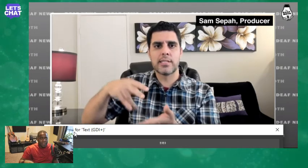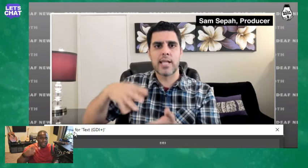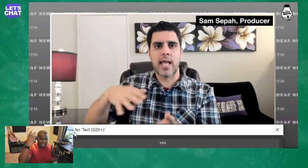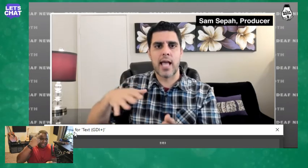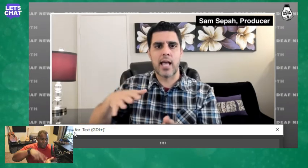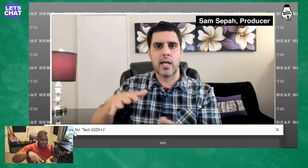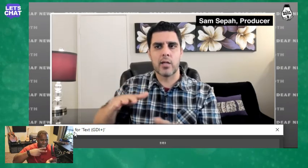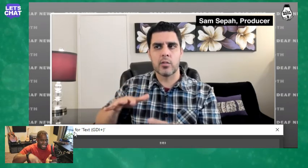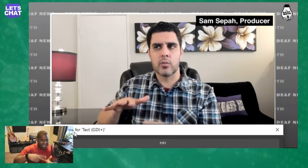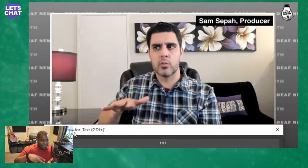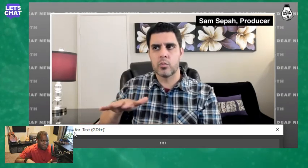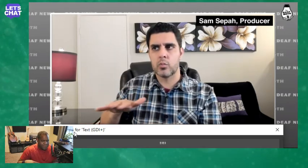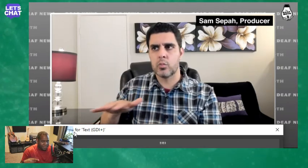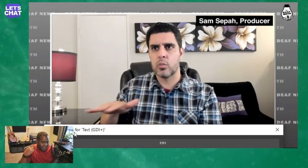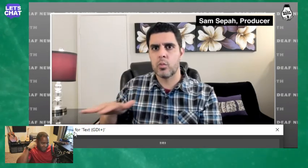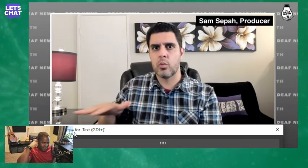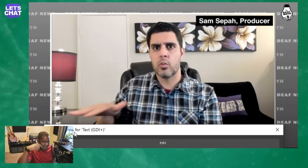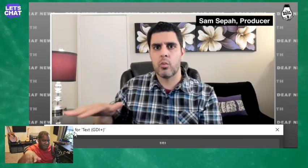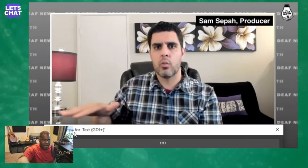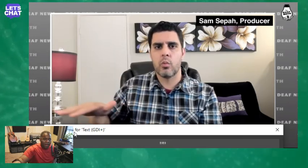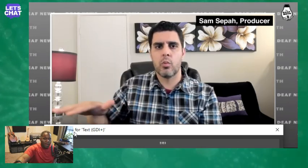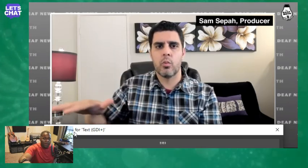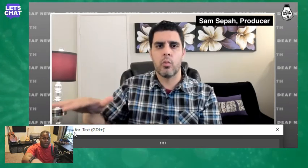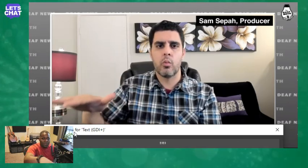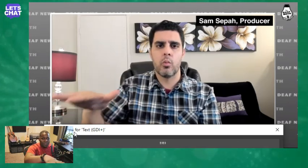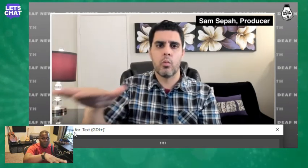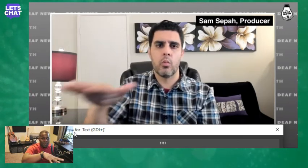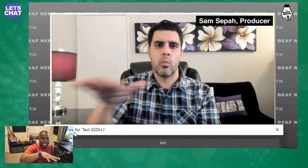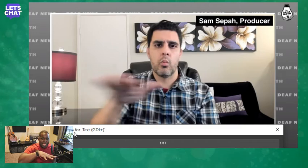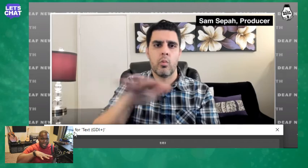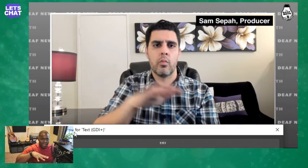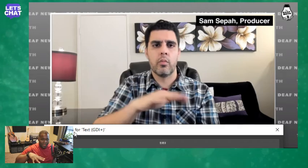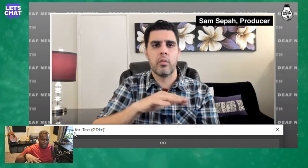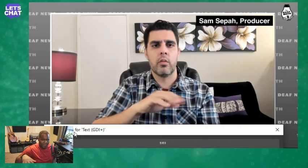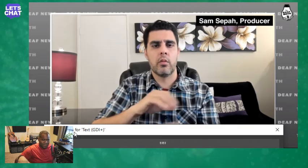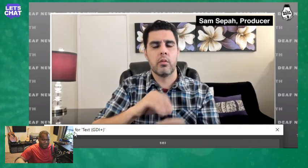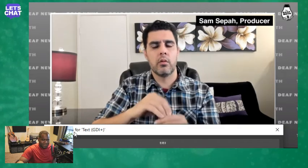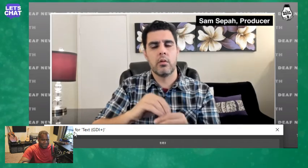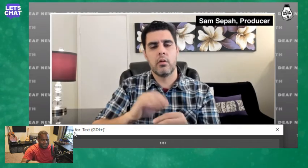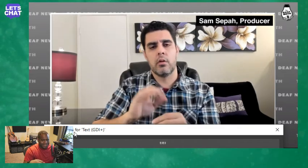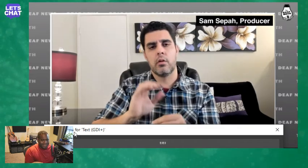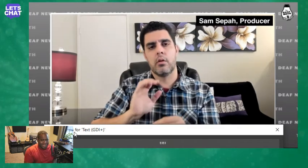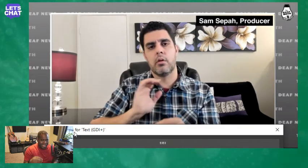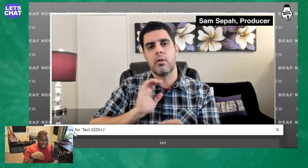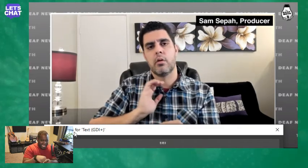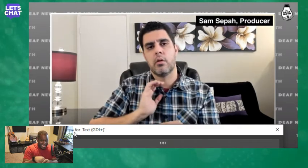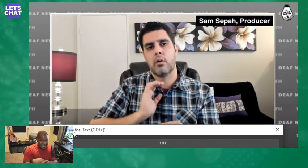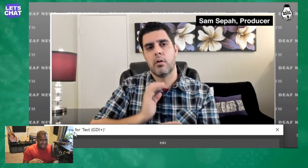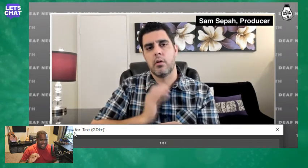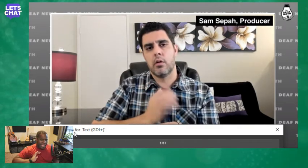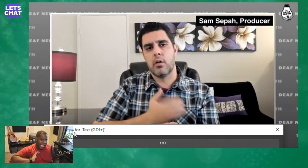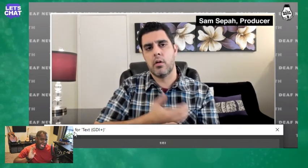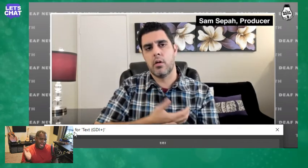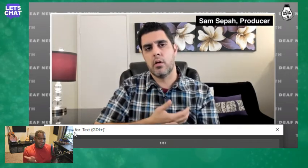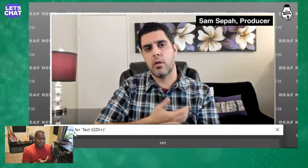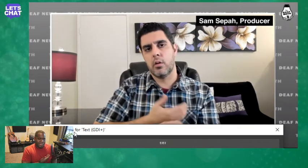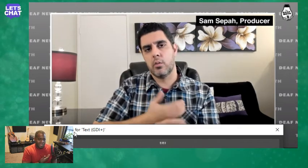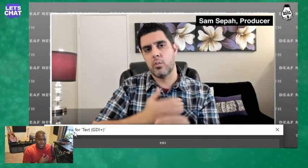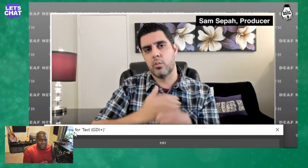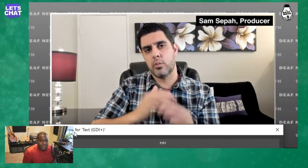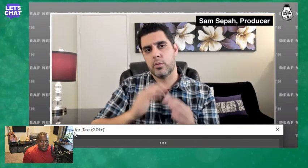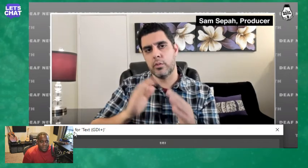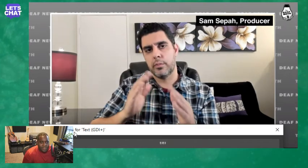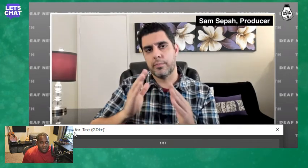hard of hearing, for dancers all around in